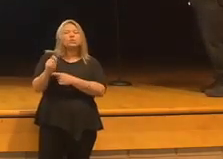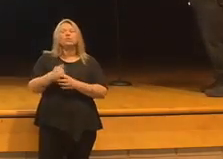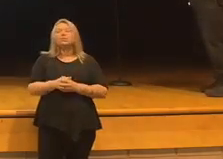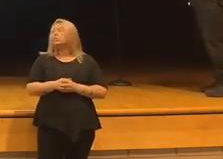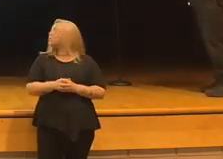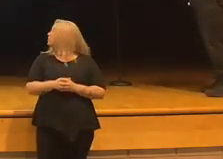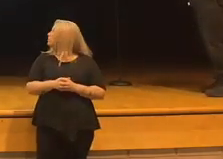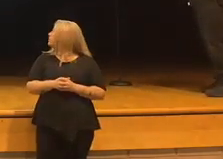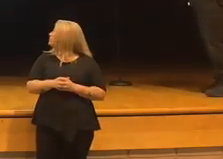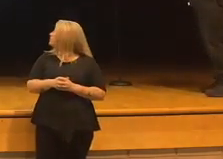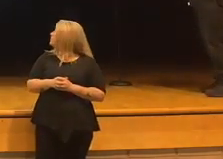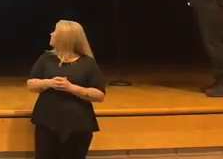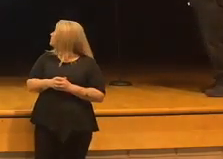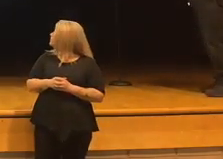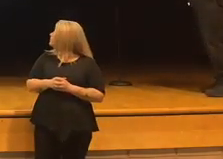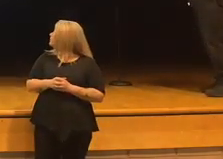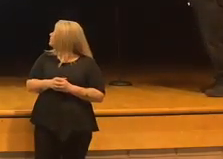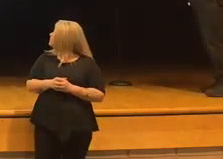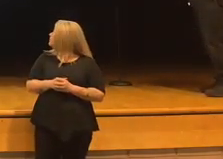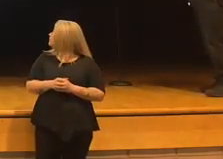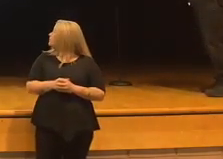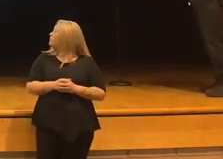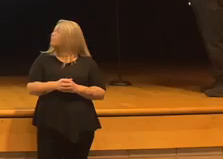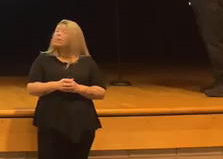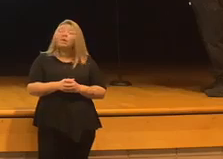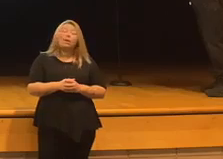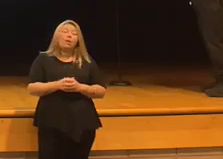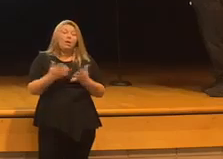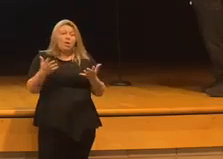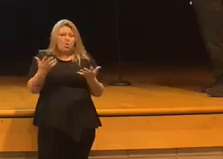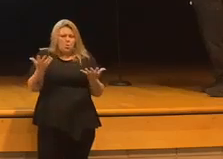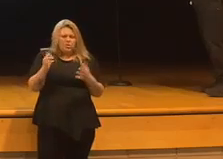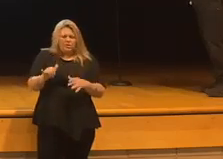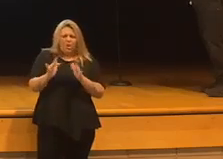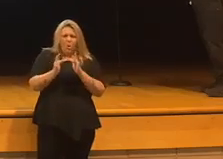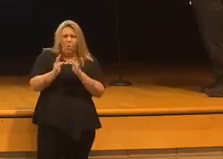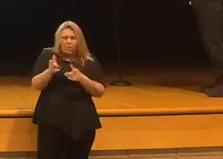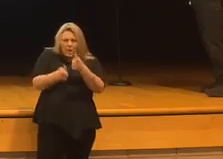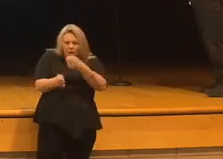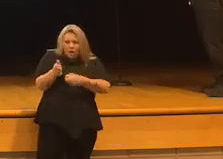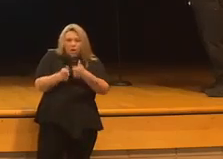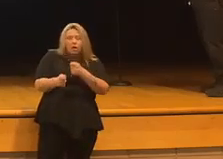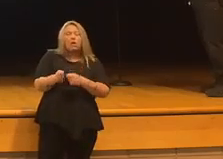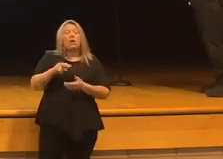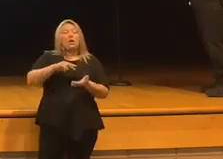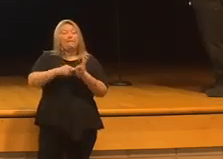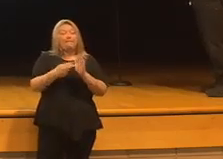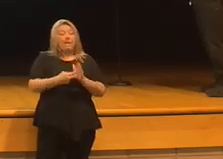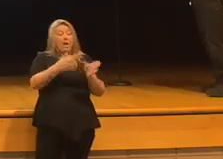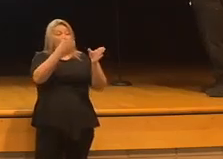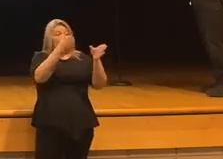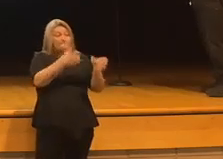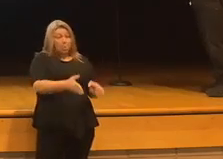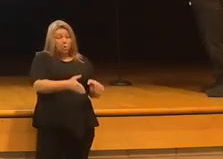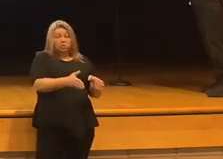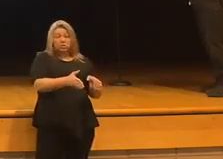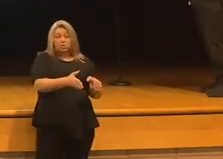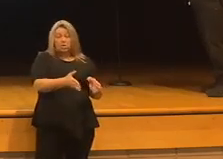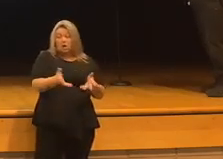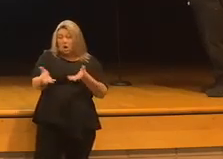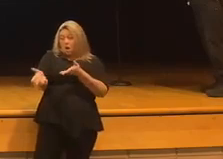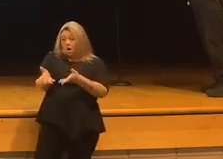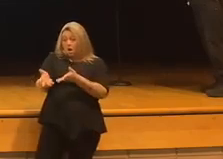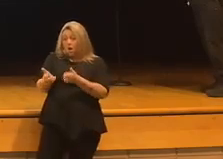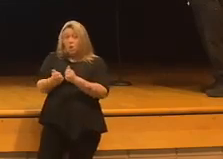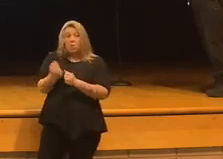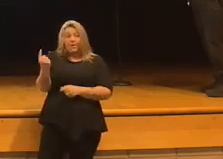Well, that's usually started with cybersecurity. So online enticement involves an individual communicating with someone believed